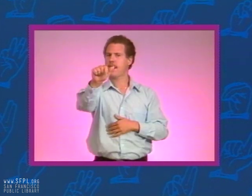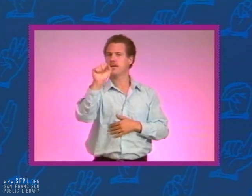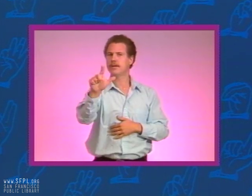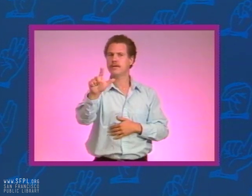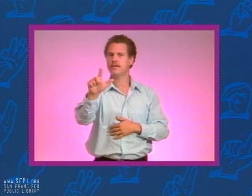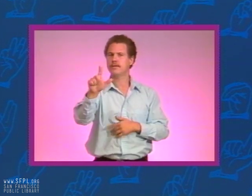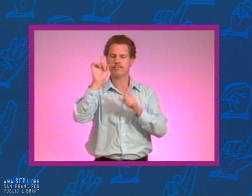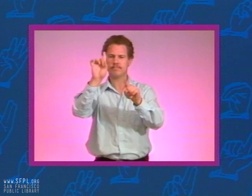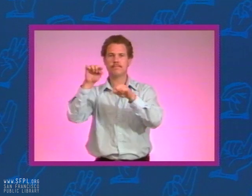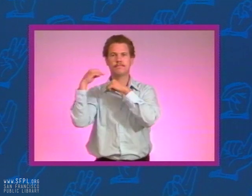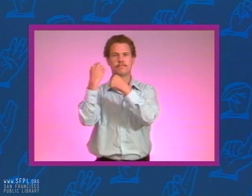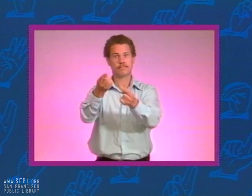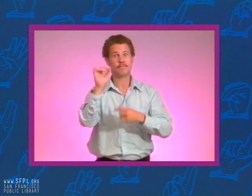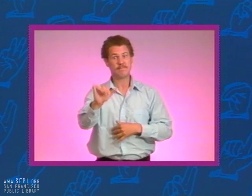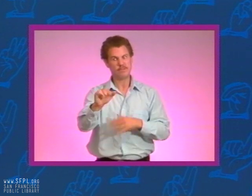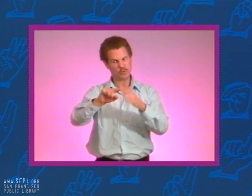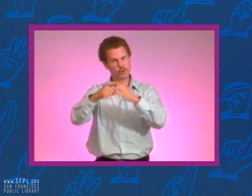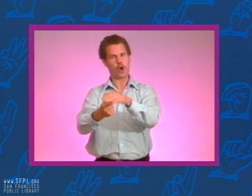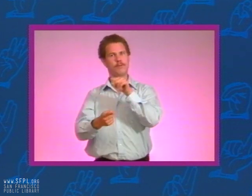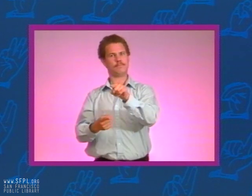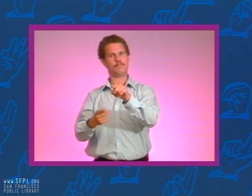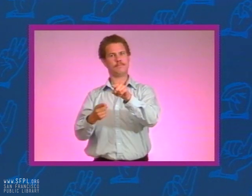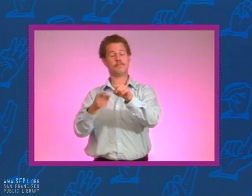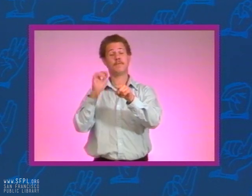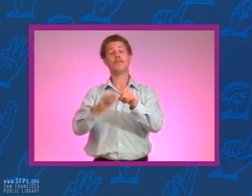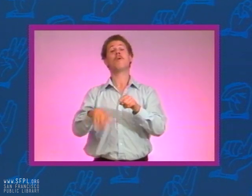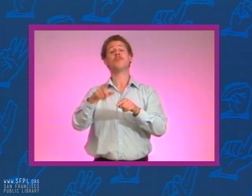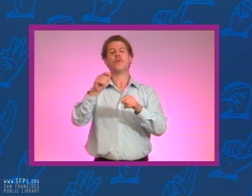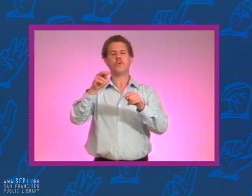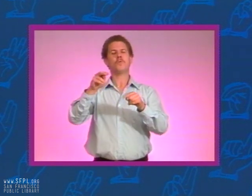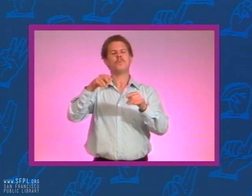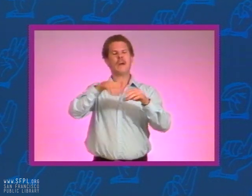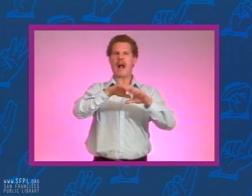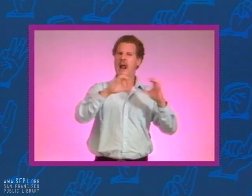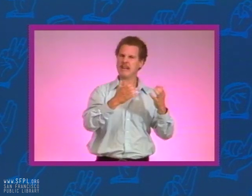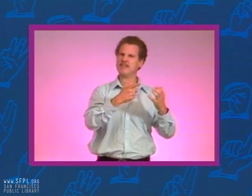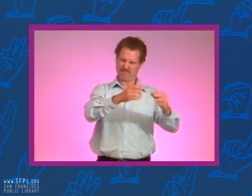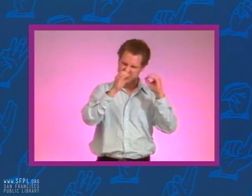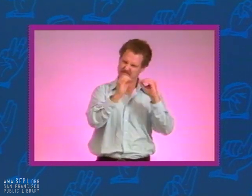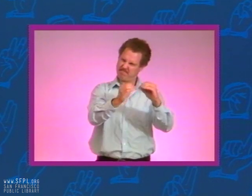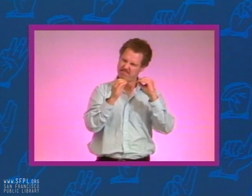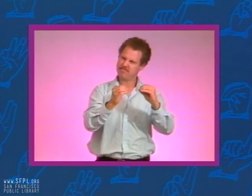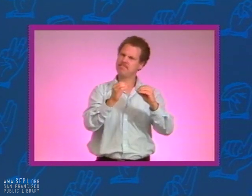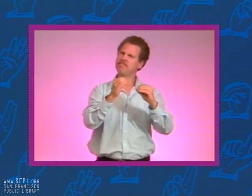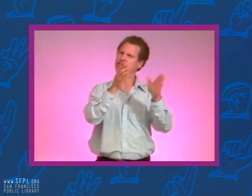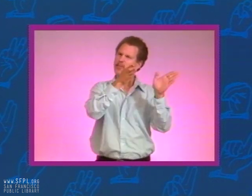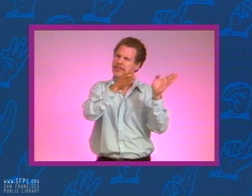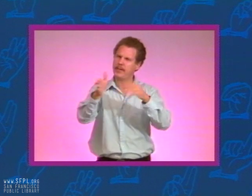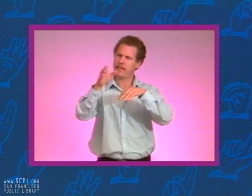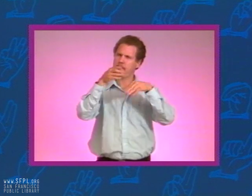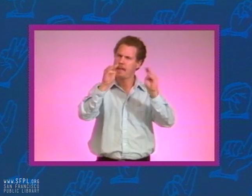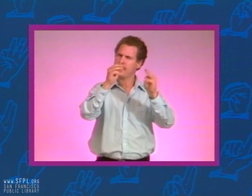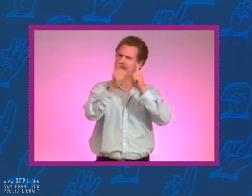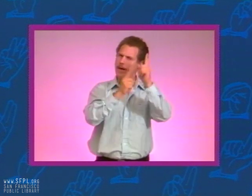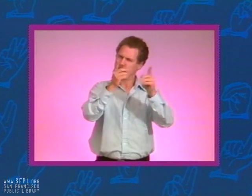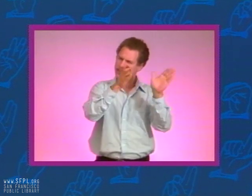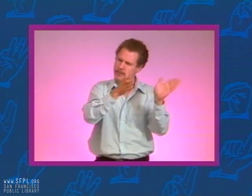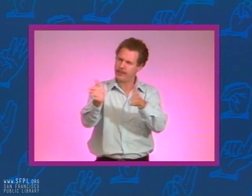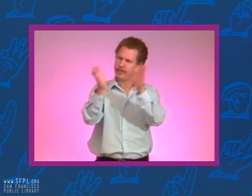Clerc continued teaching their system, emphasizing English language structure. The students became quite proficient,